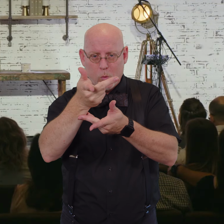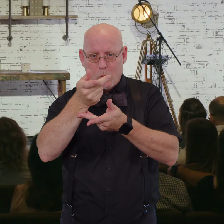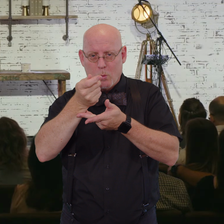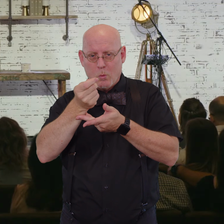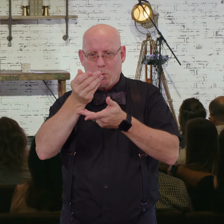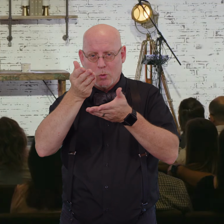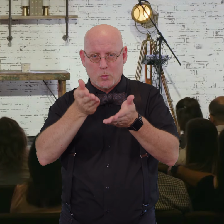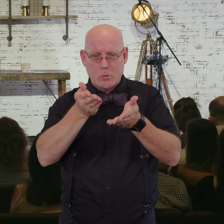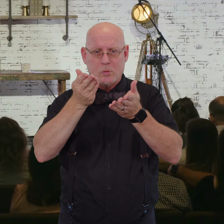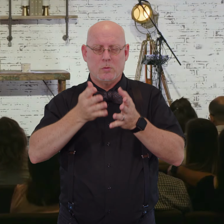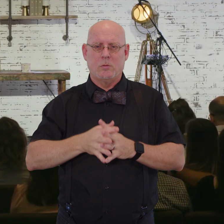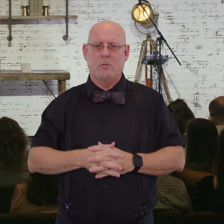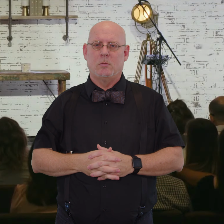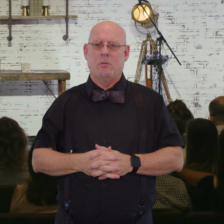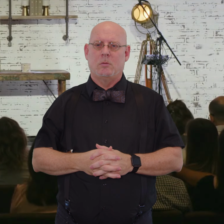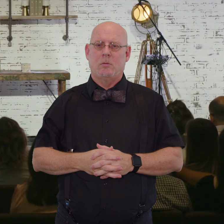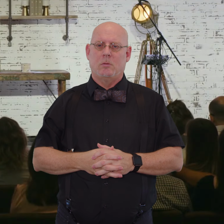allure them